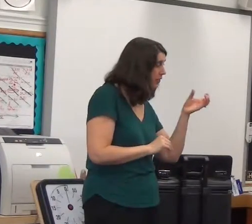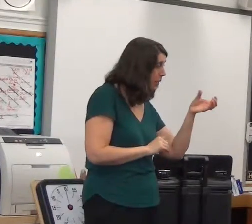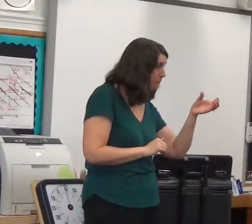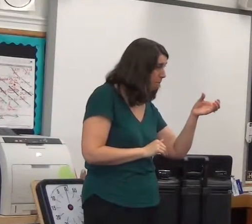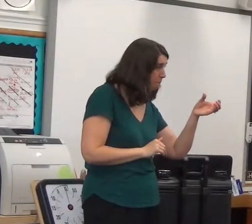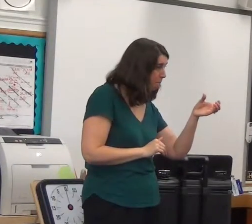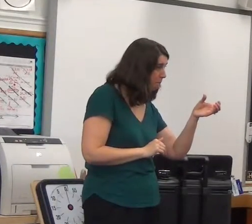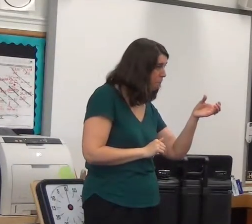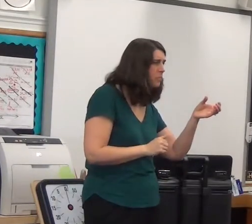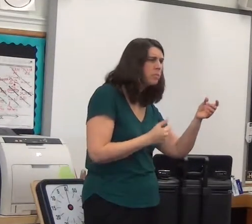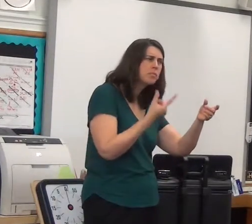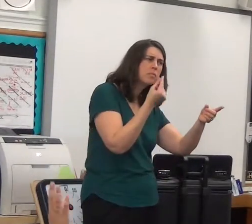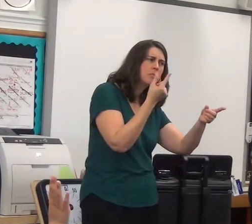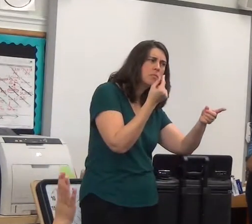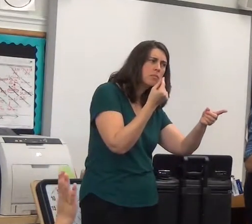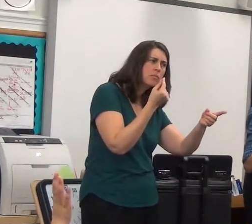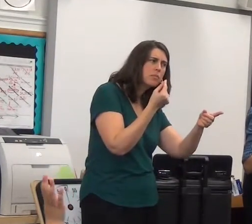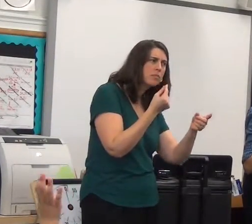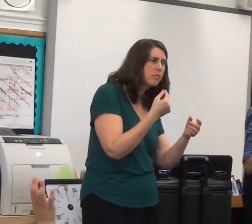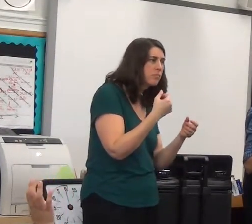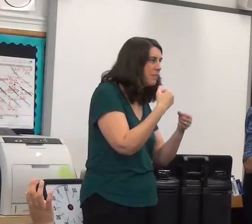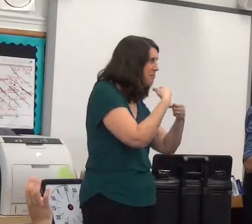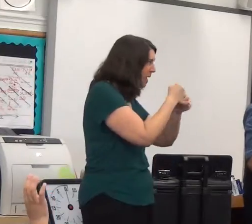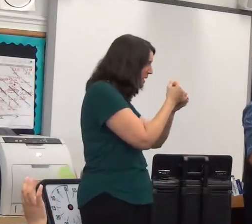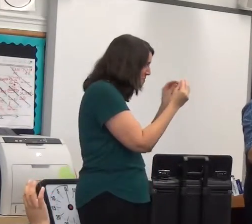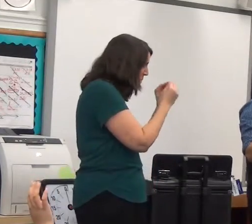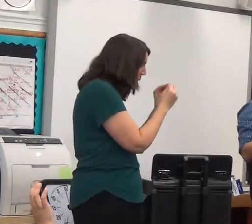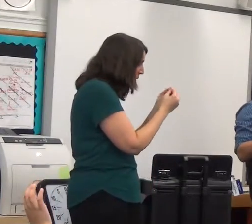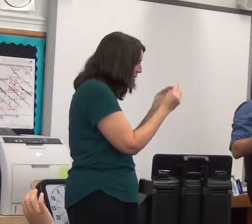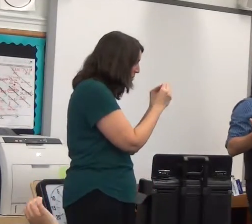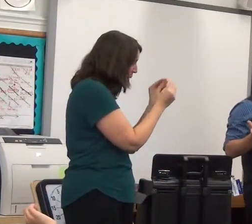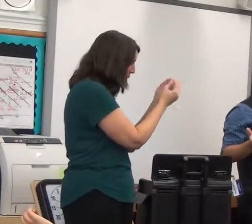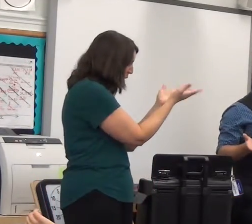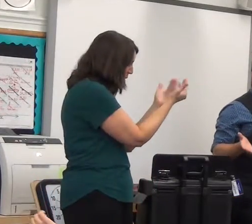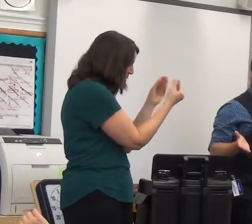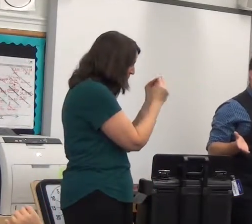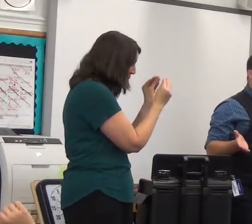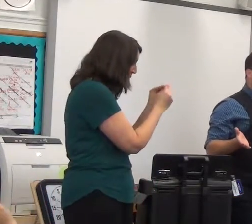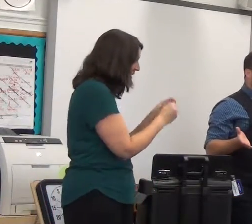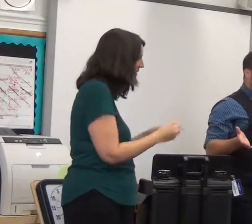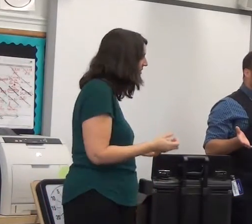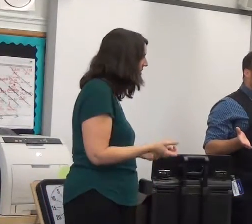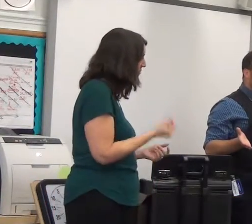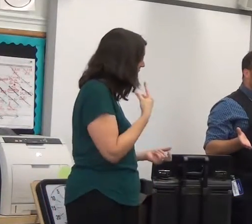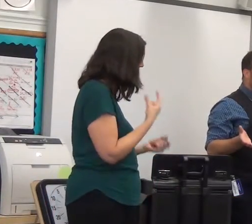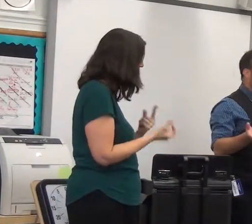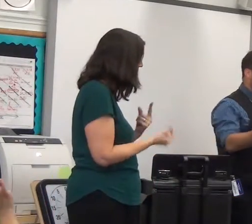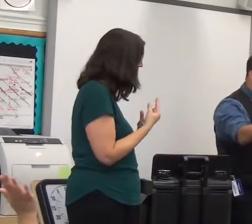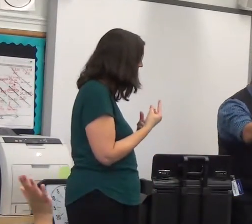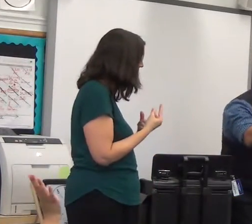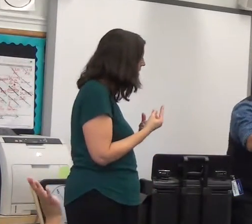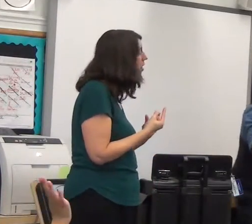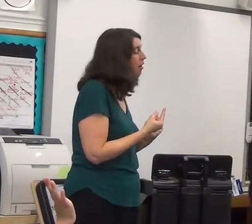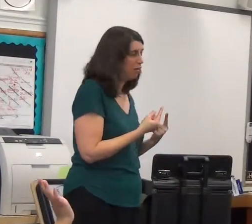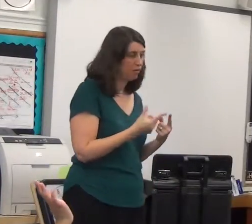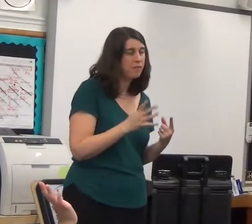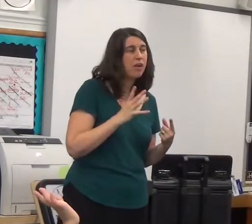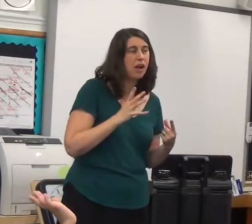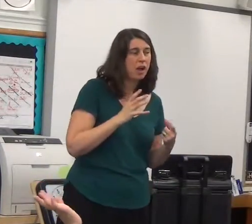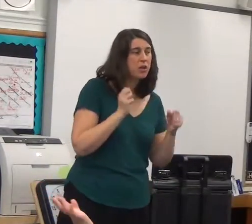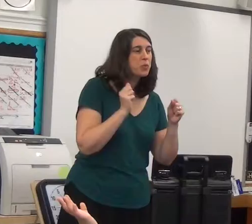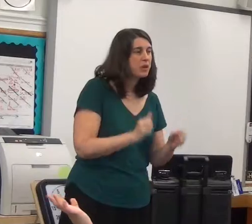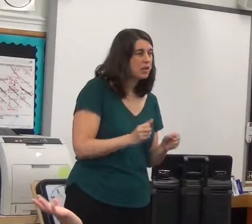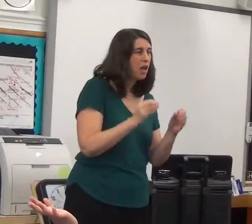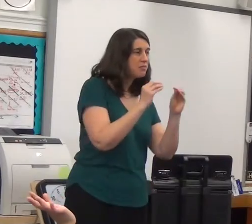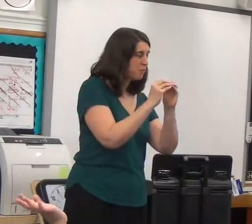cup. What do you think it is? Yeah. Can you make it more? Can I make it more? Yeah. Well, I suppose we can get